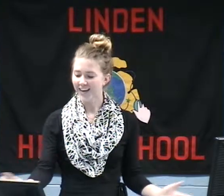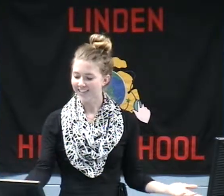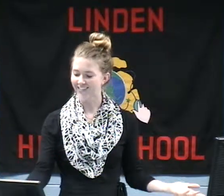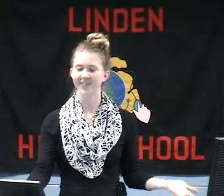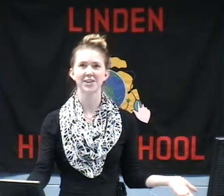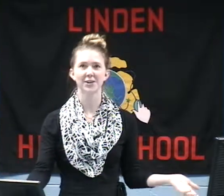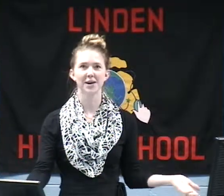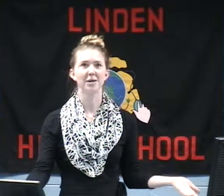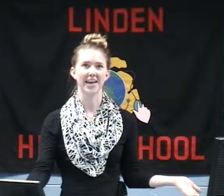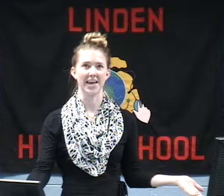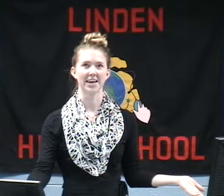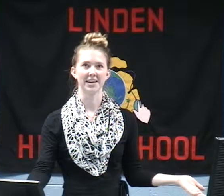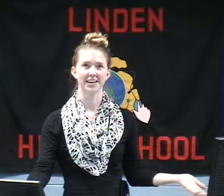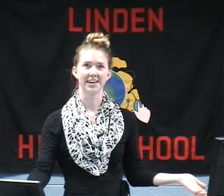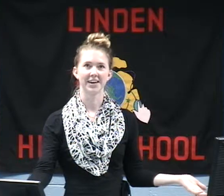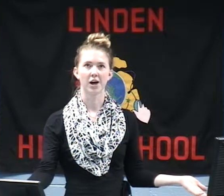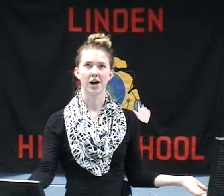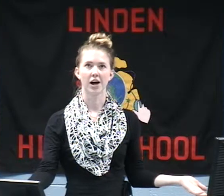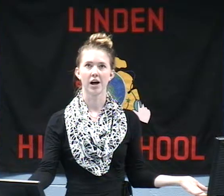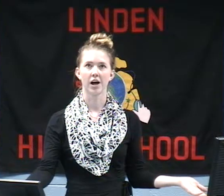What? Where'd your grandma get it?